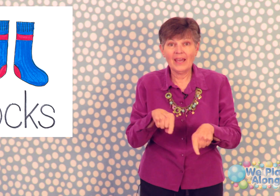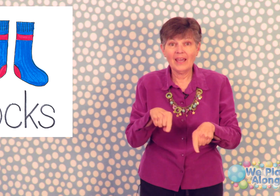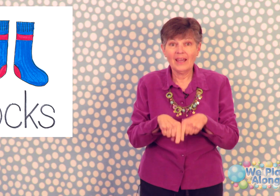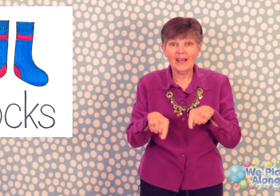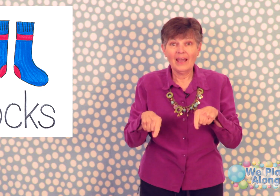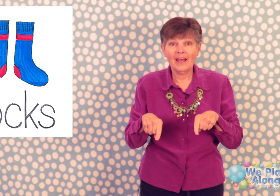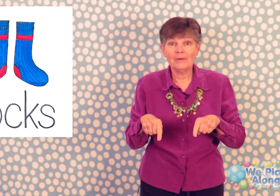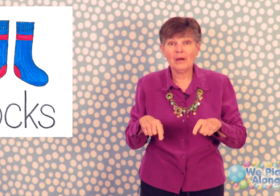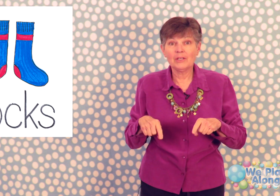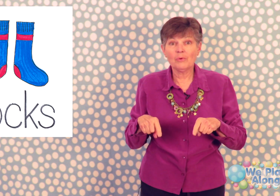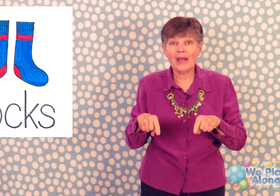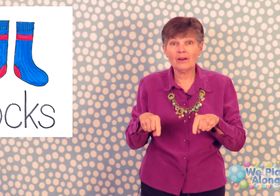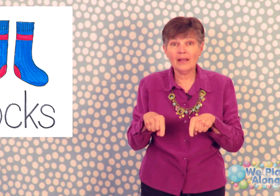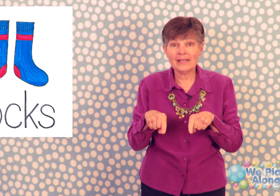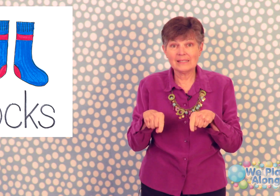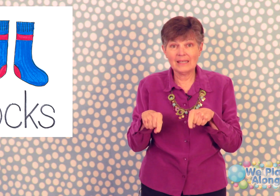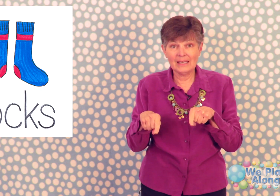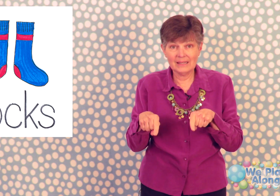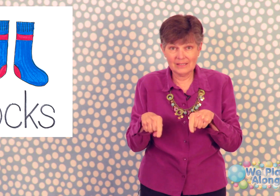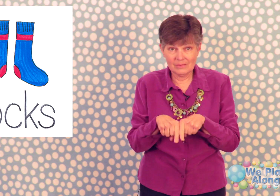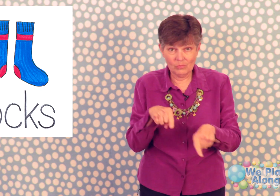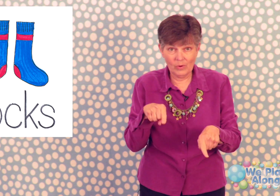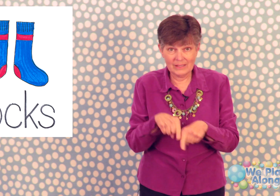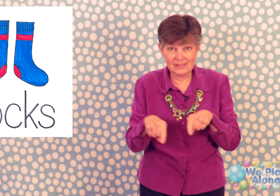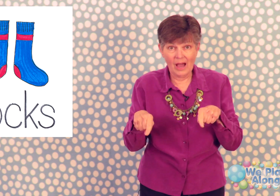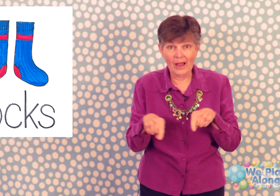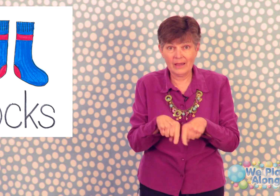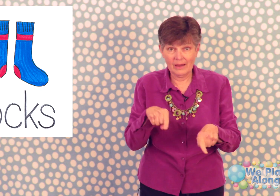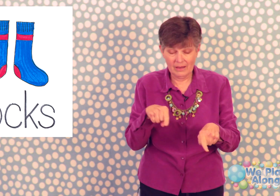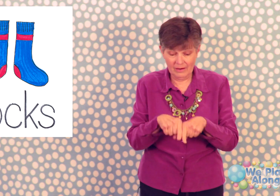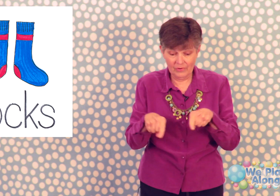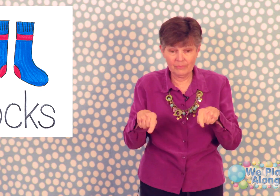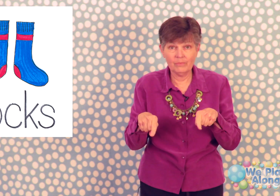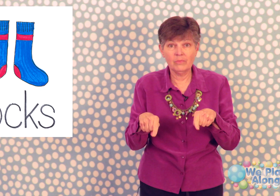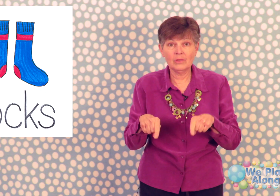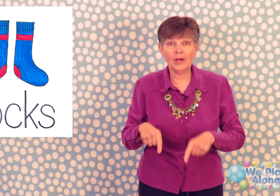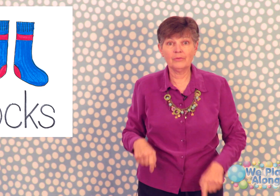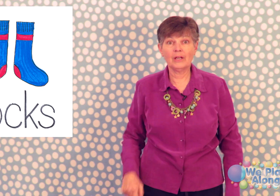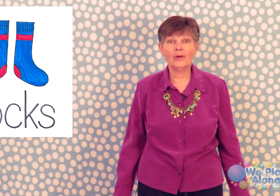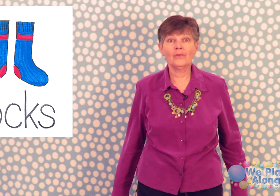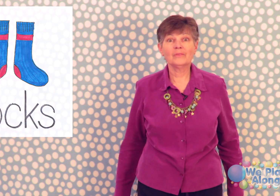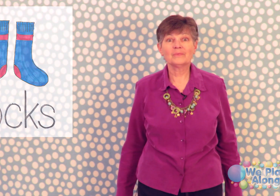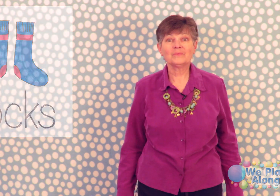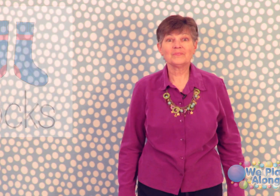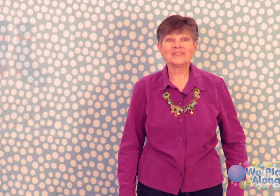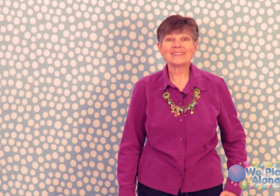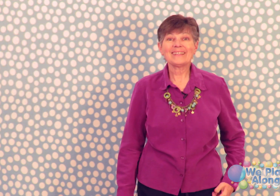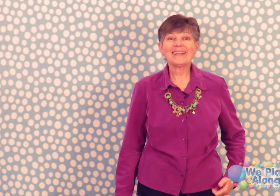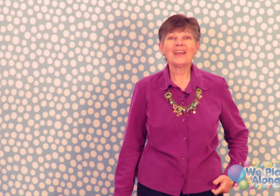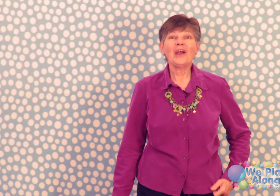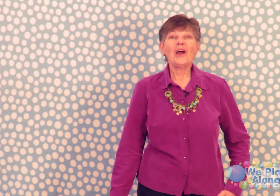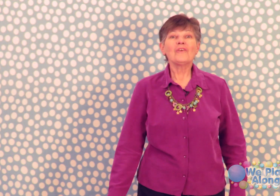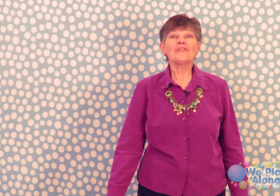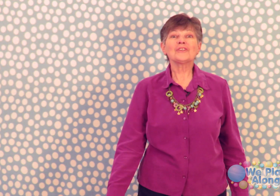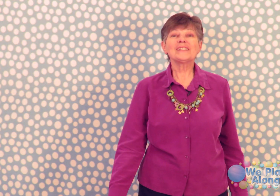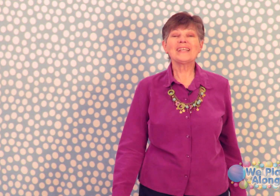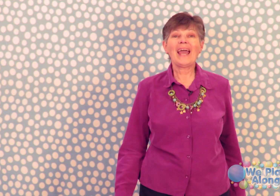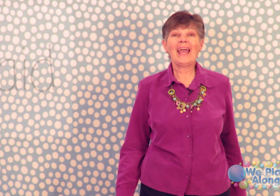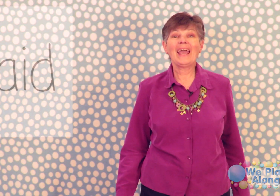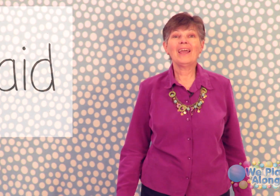Okay? And my dryer likes to eat this one sock every laundry load. For say